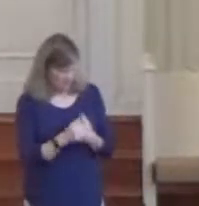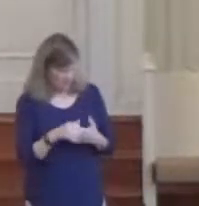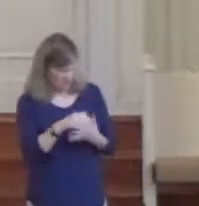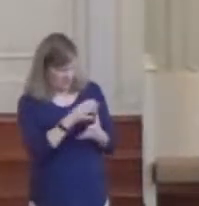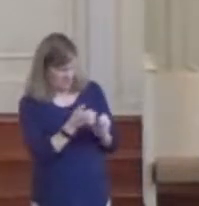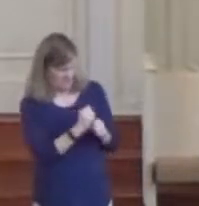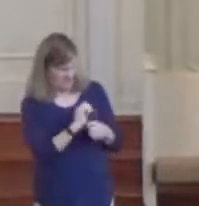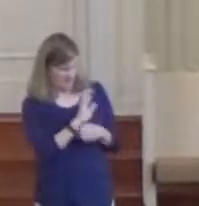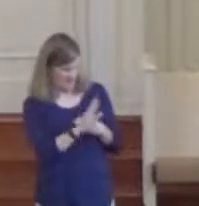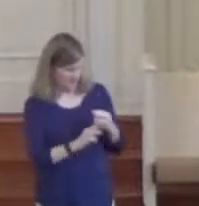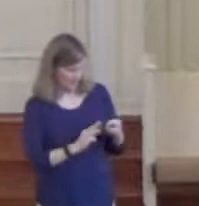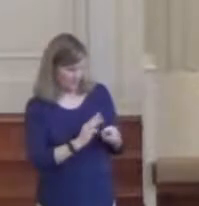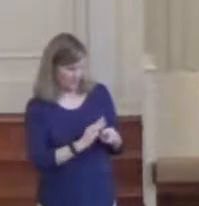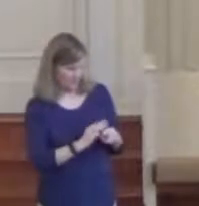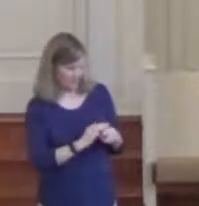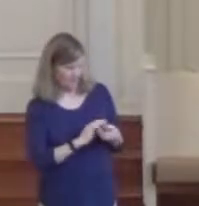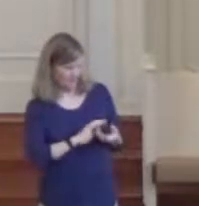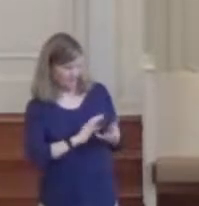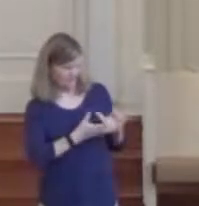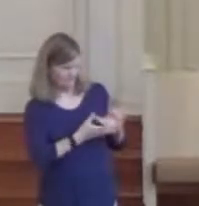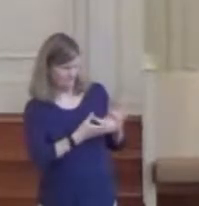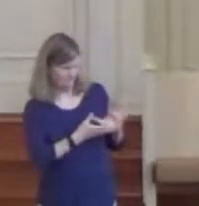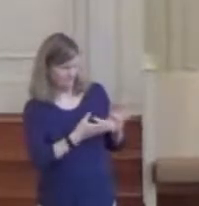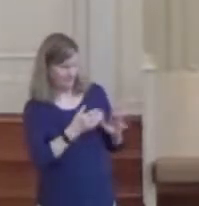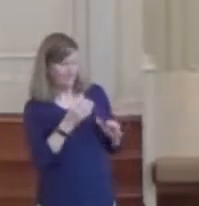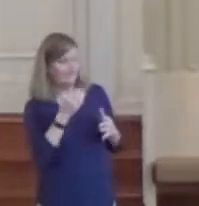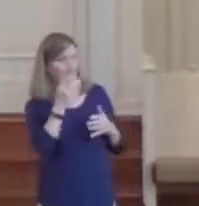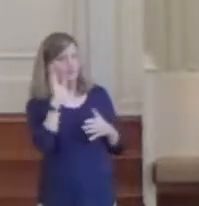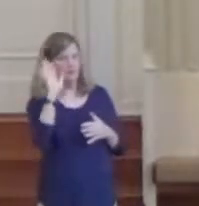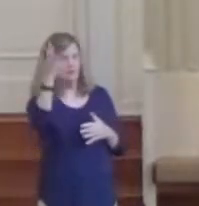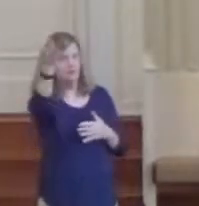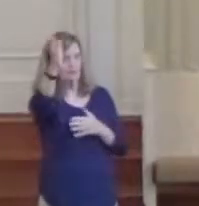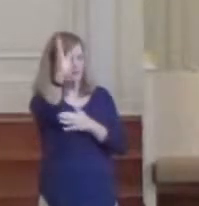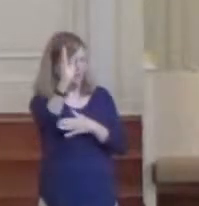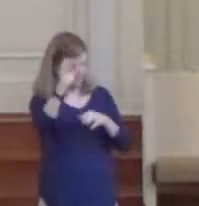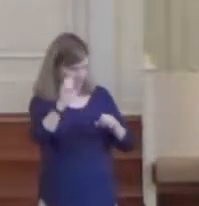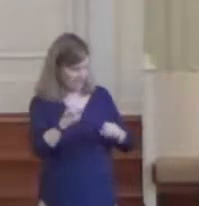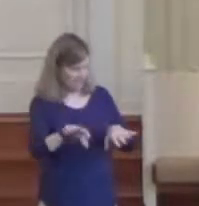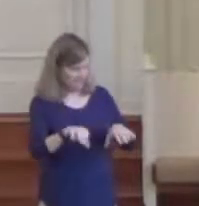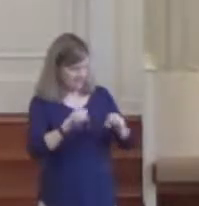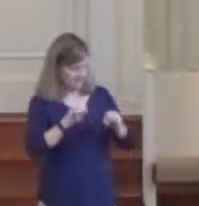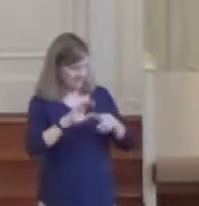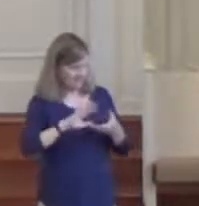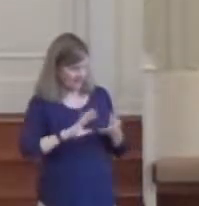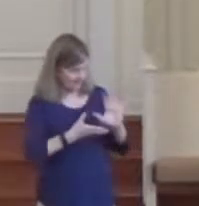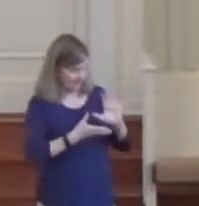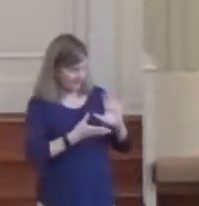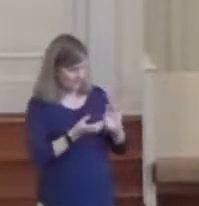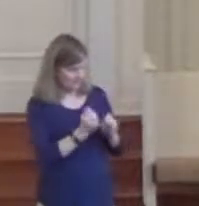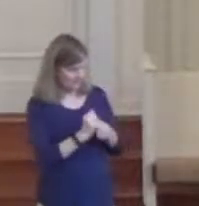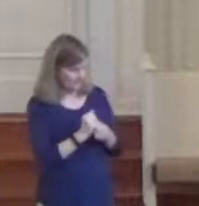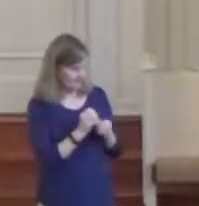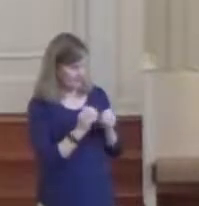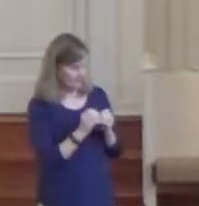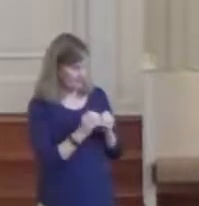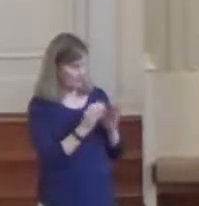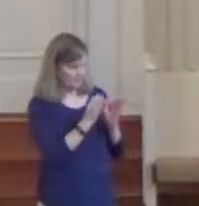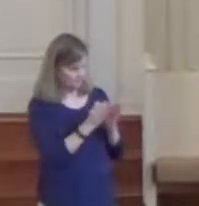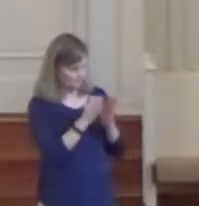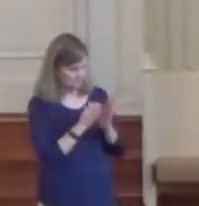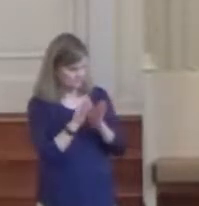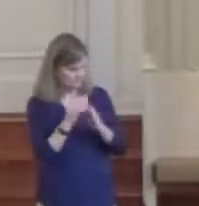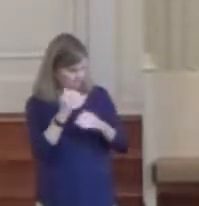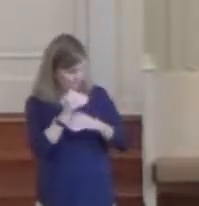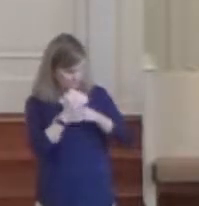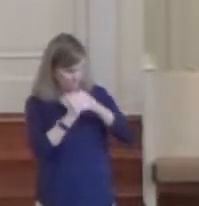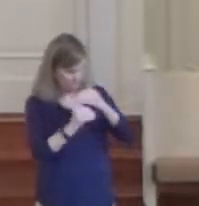disorder. That our God is so good that the essence of God is one that takes that chaos and makes increasing order out of it.